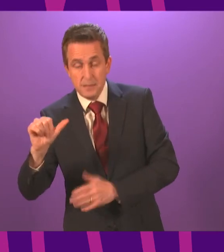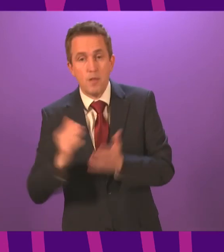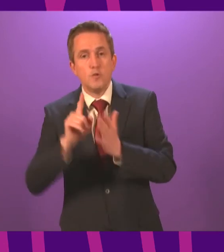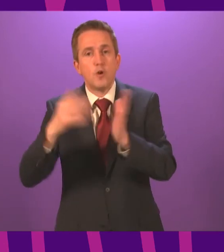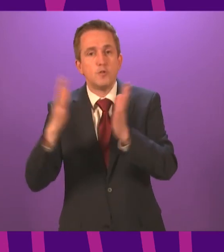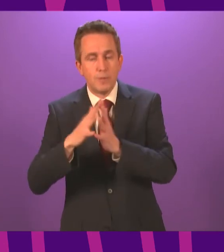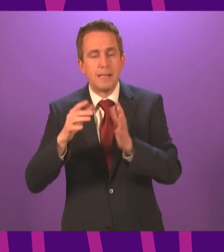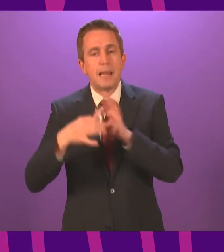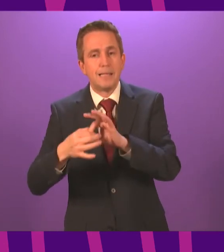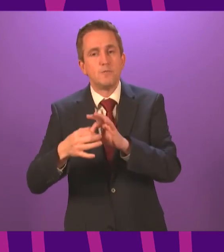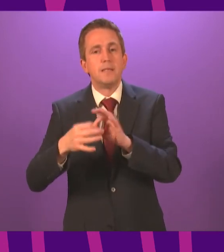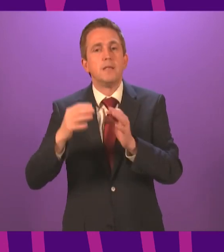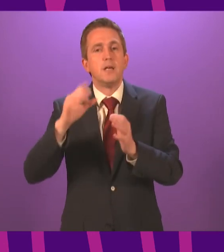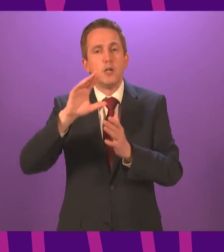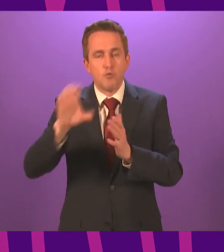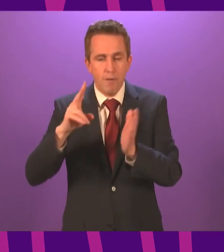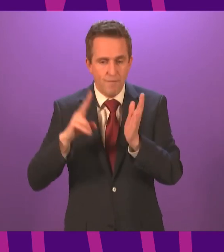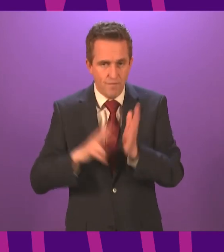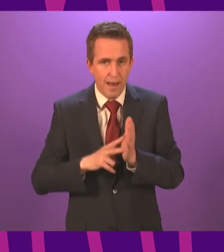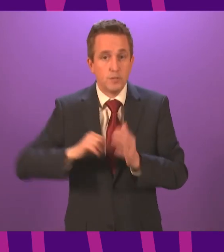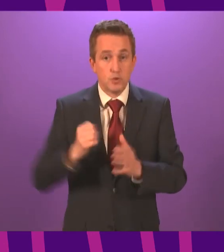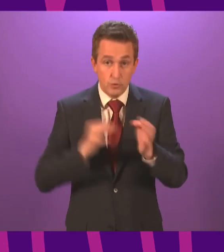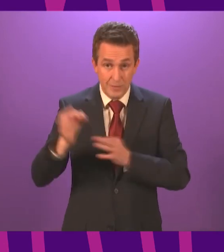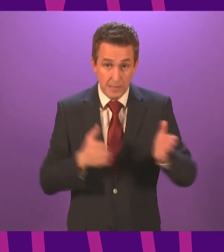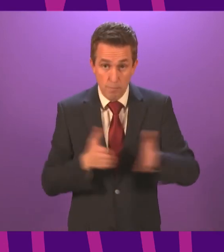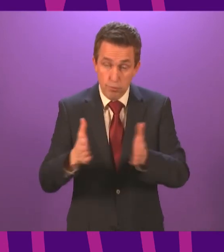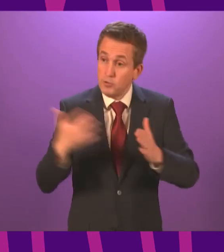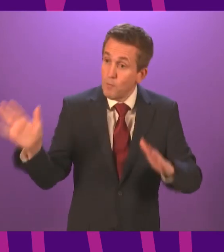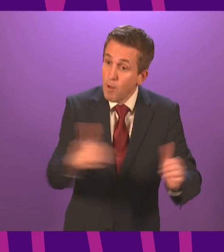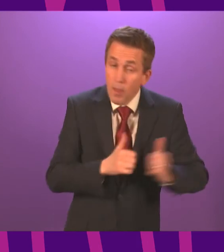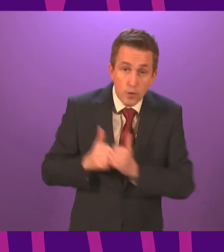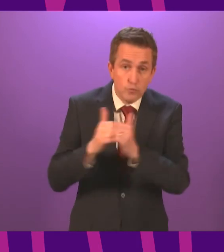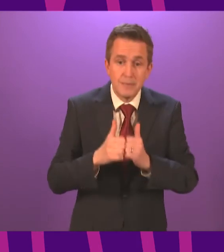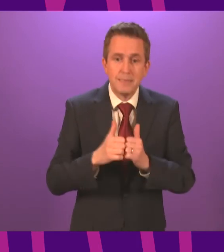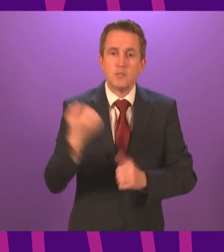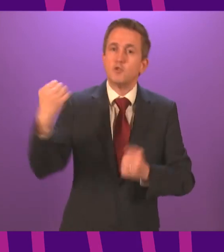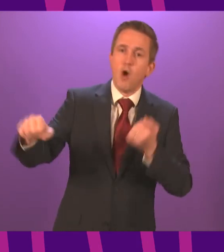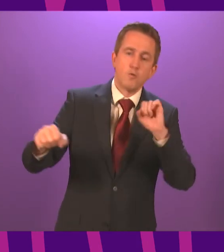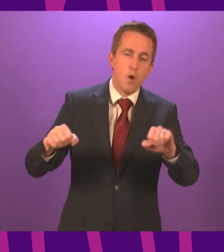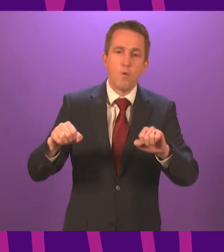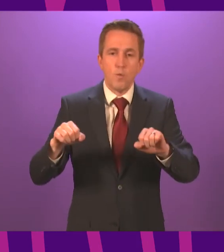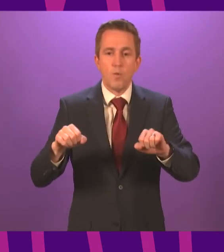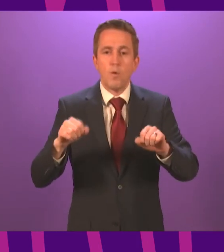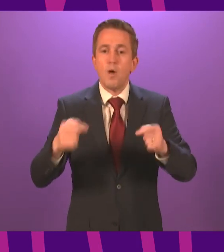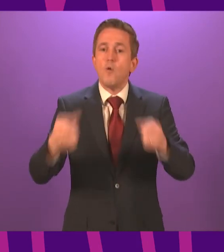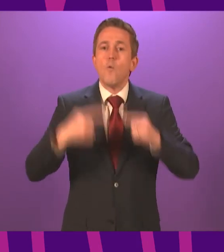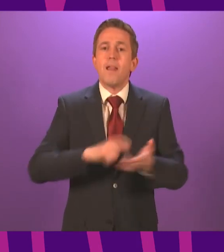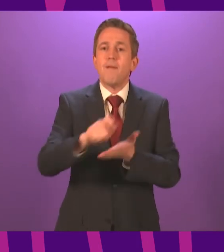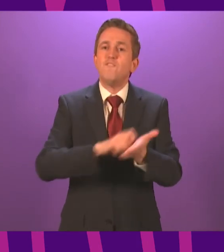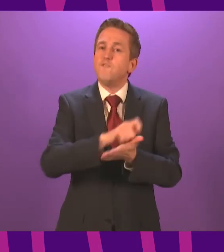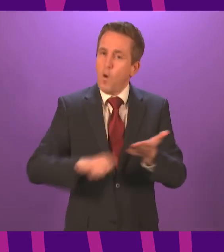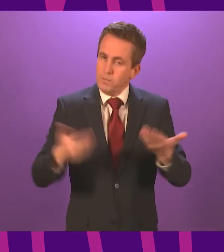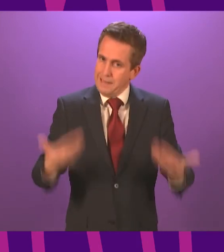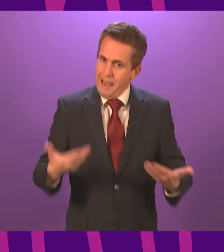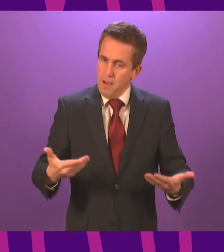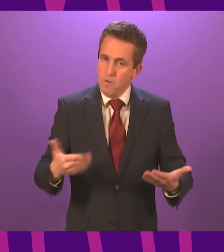on coronavirus, Scotland's strategic approach, be agreed. Are we all agreed? No. We're not agreed. We're going to move to a vote, and I'm